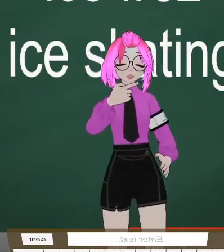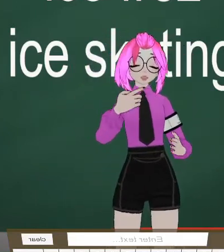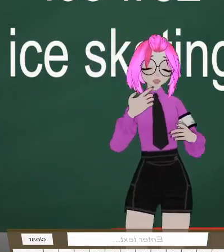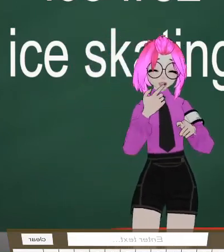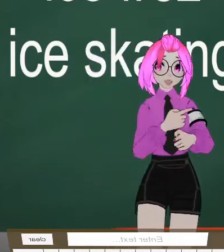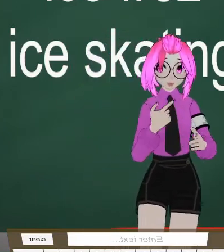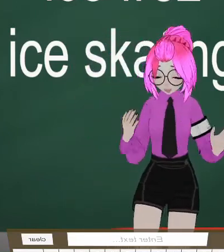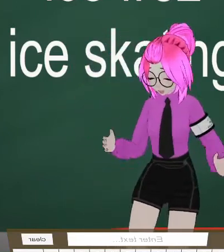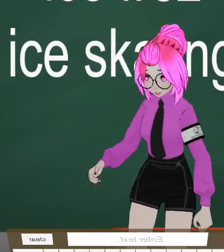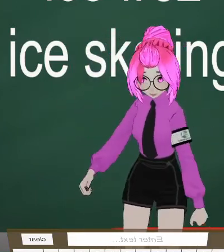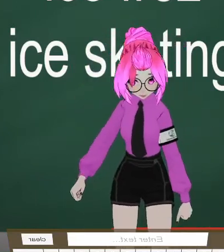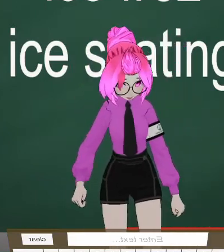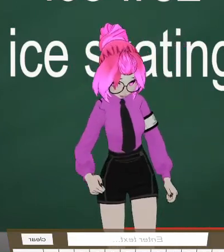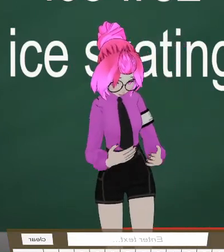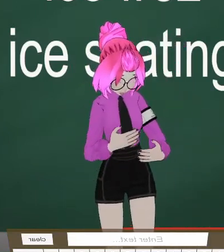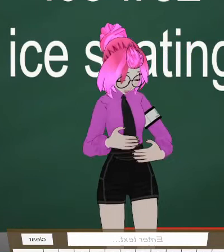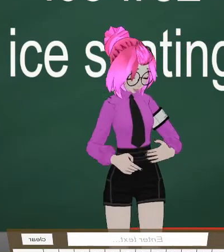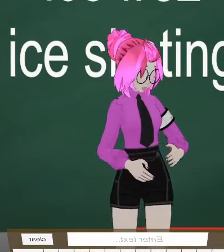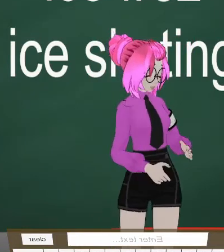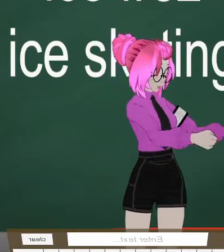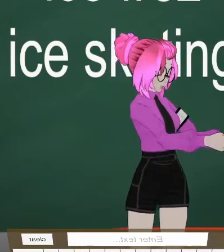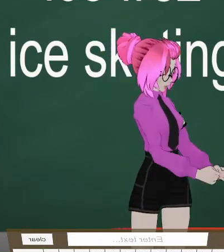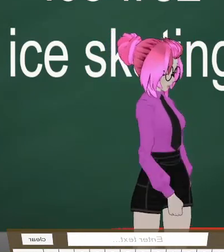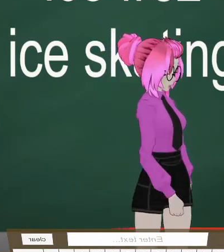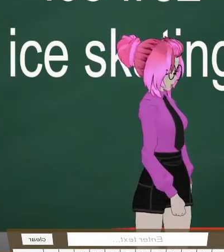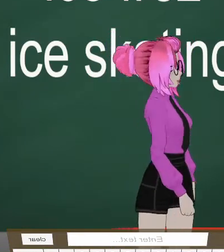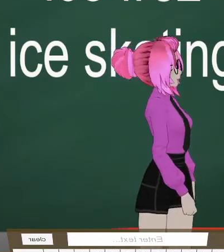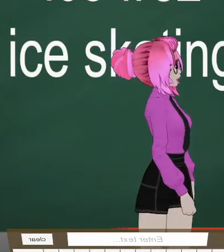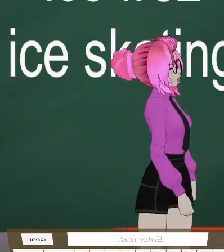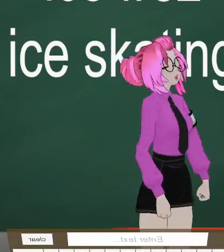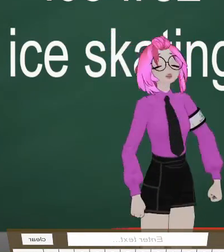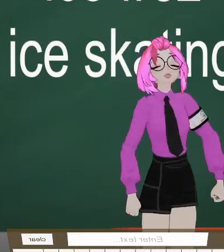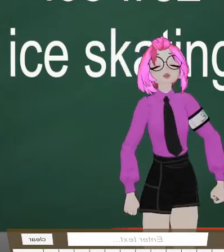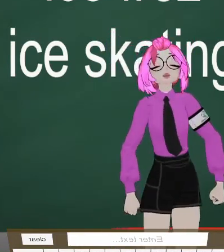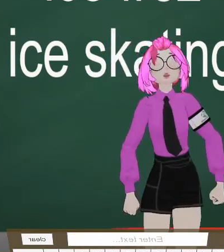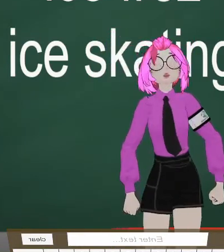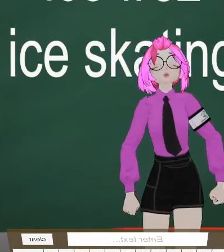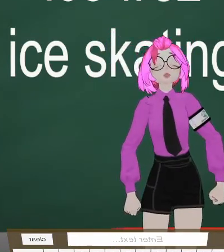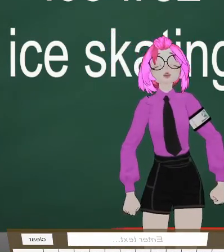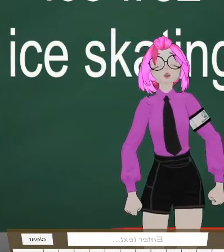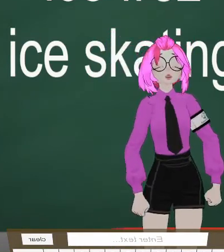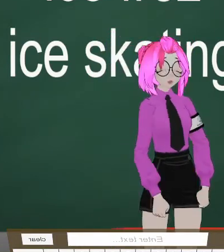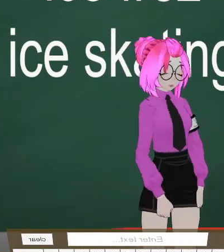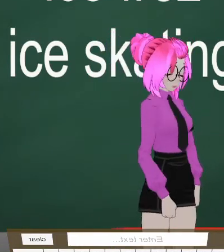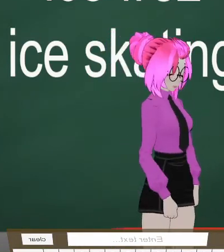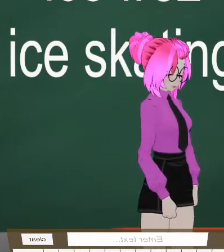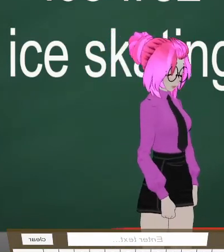gave you some bragging rights okay all right uh next let me pull up my list here to make sure i